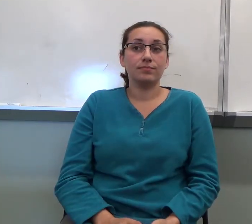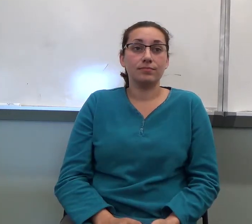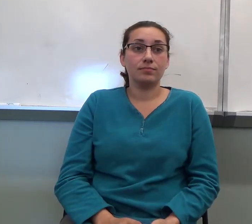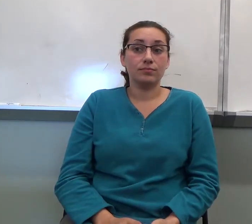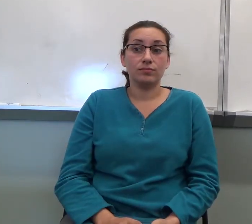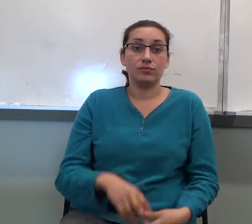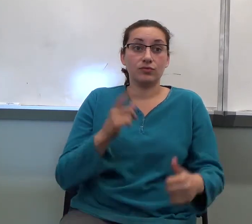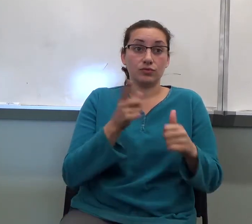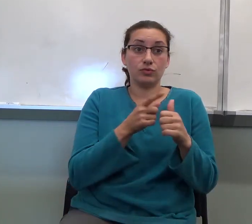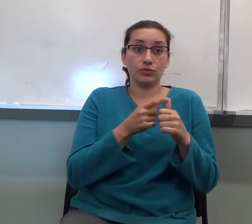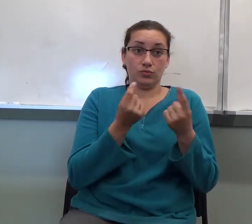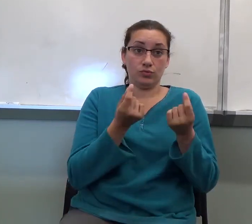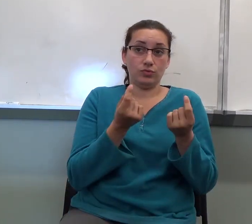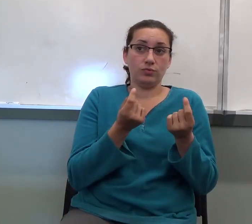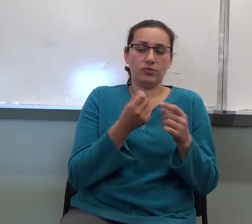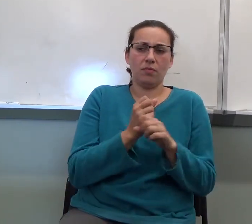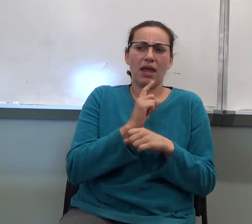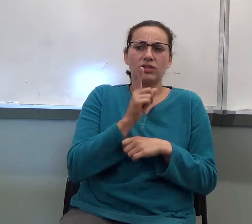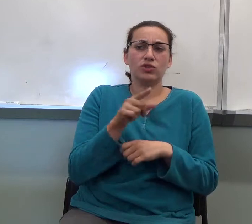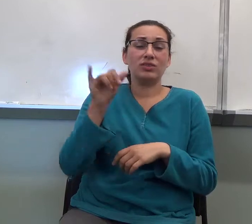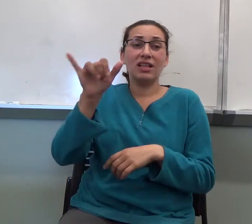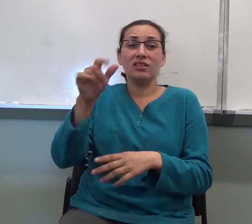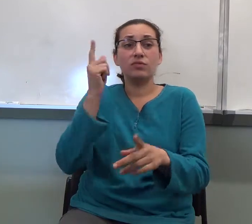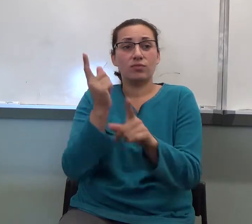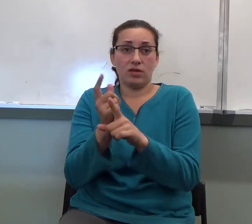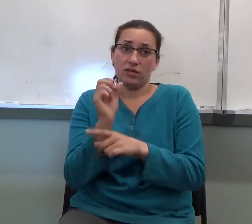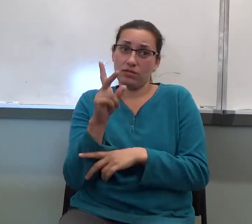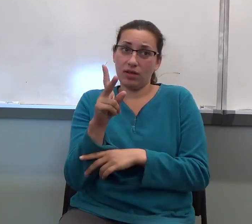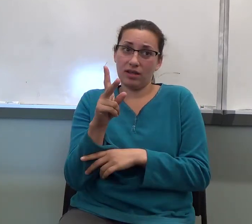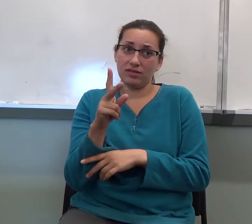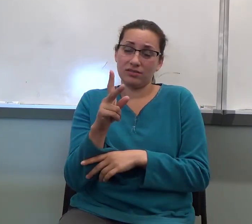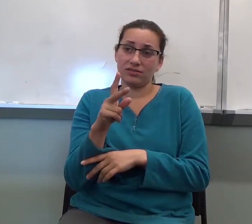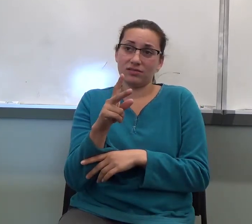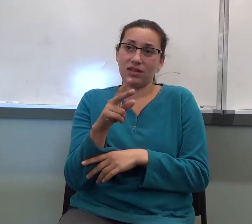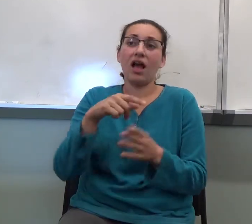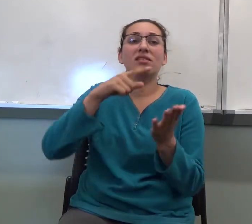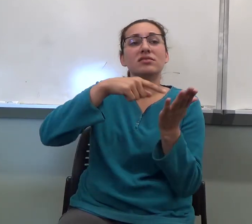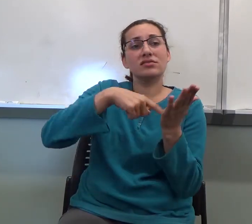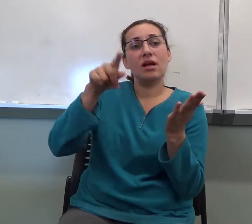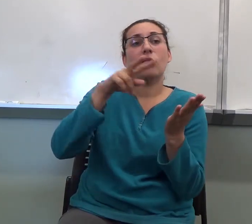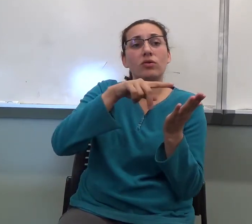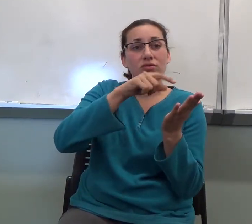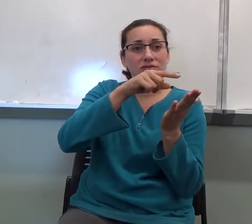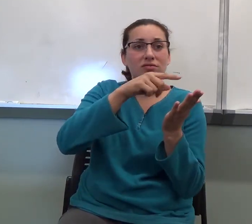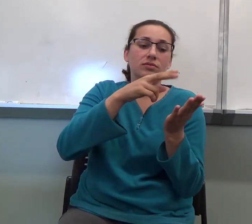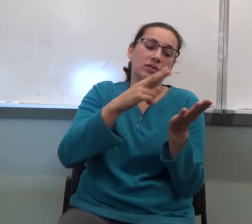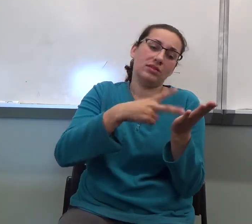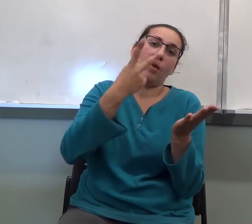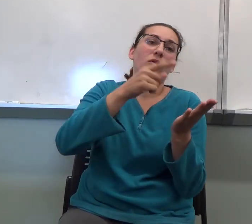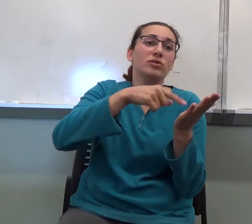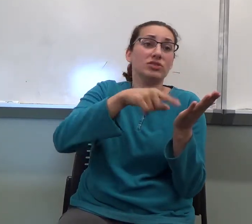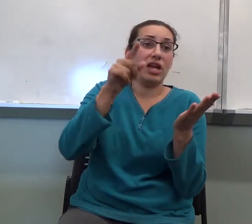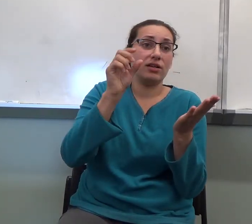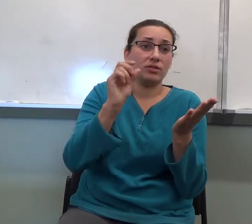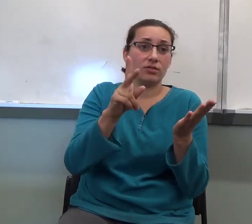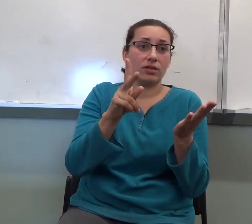do is be sure that I got it right. In other words, so many grades are going in that it's possible not to record them right and so forth.